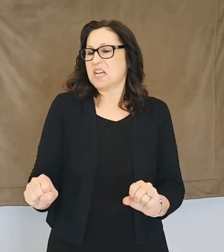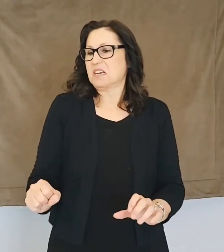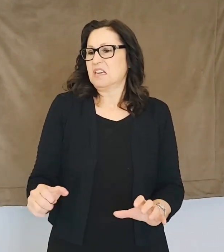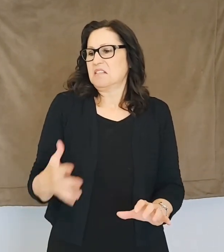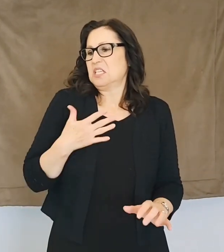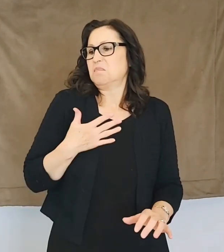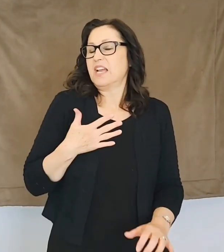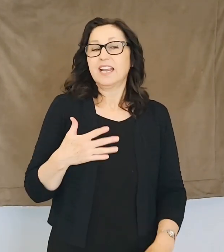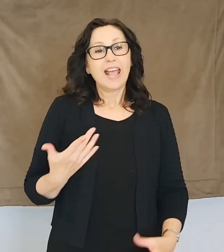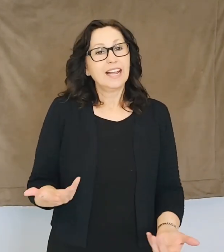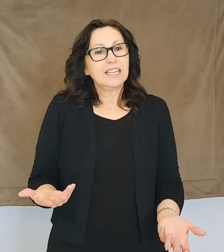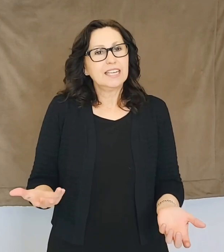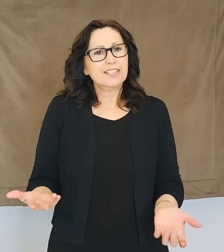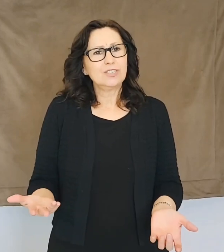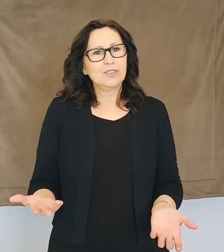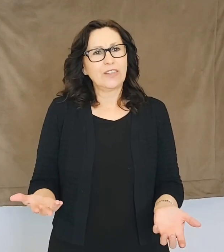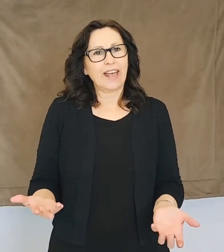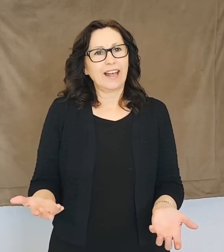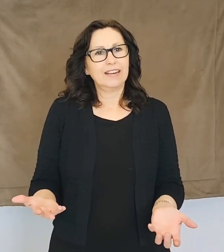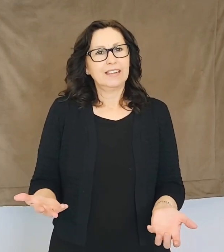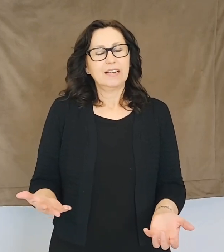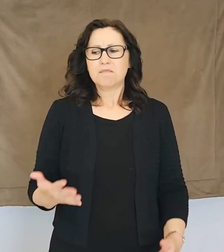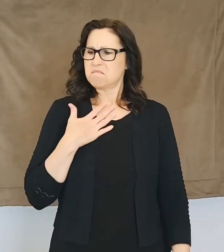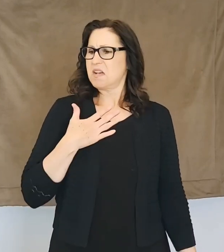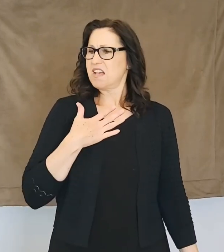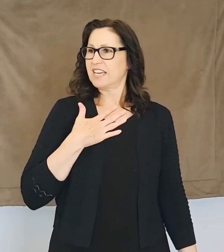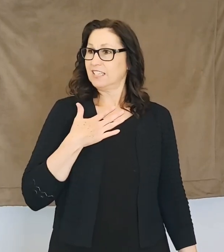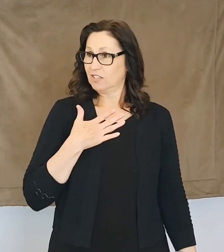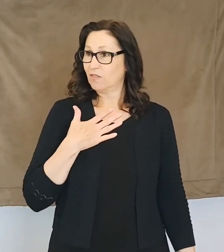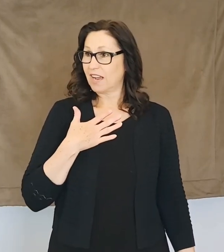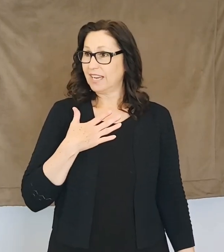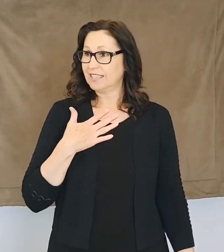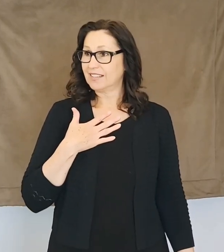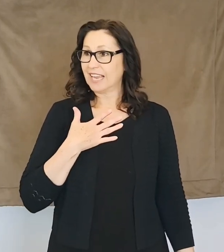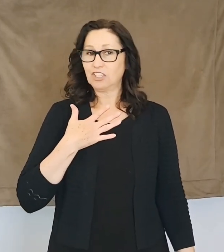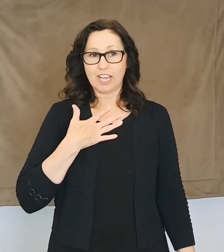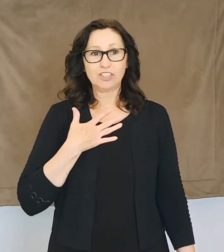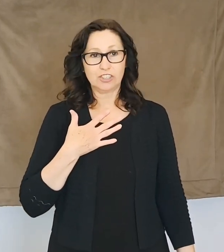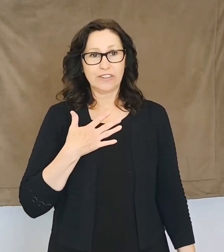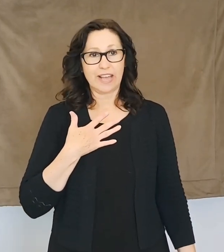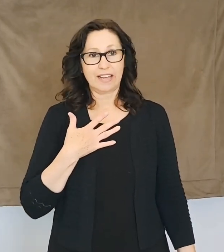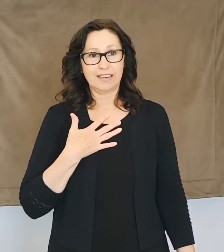mine. It's mine. And kids do that. Mine. Right? They gesture that.